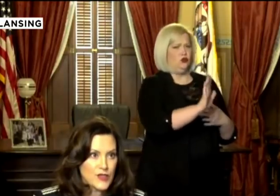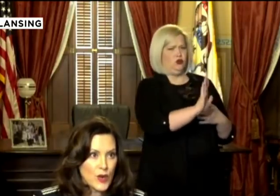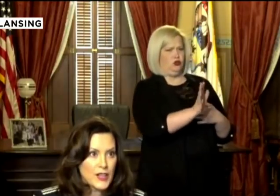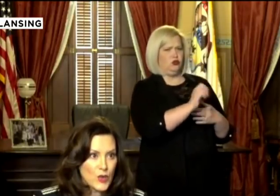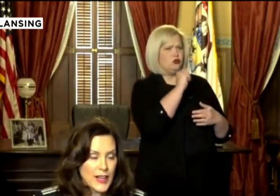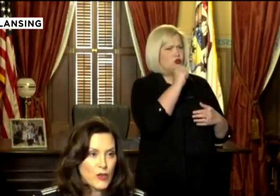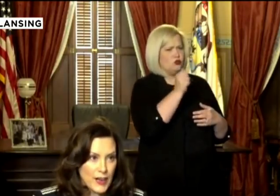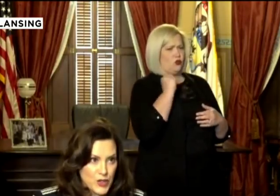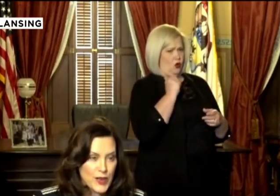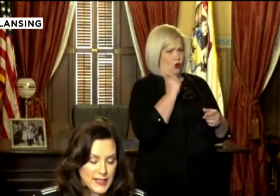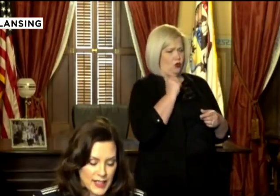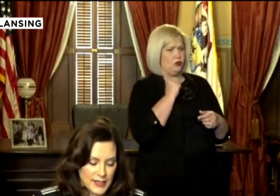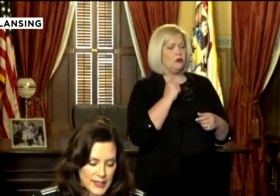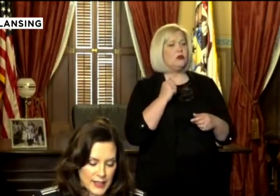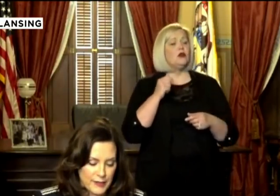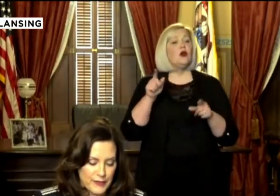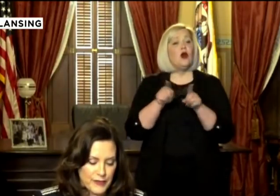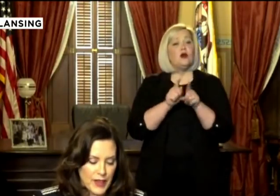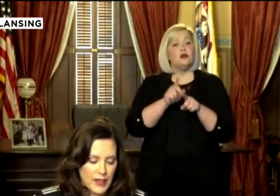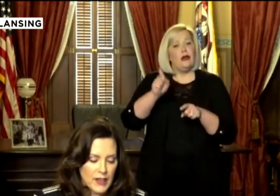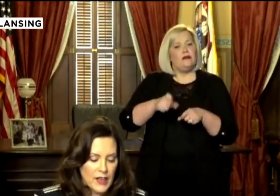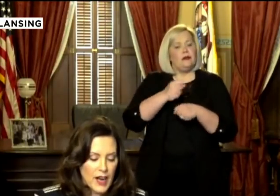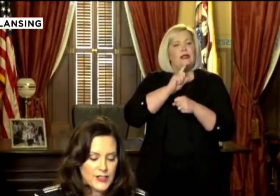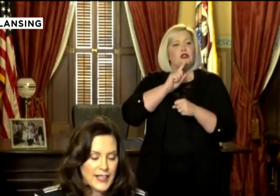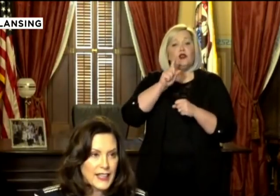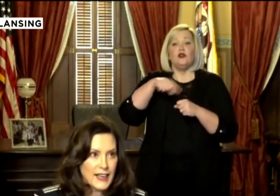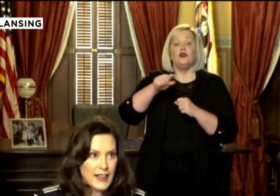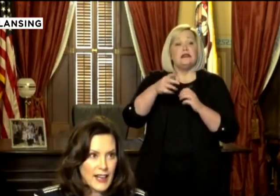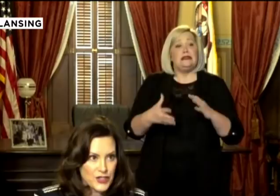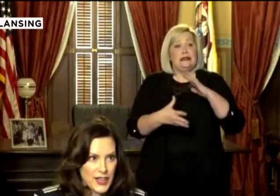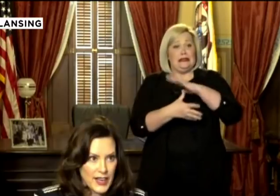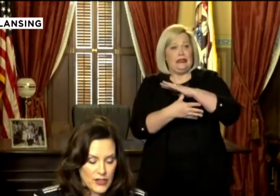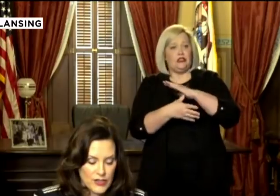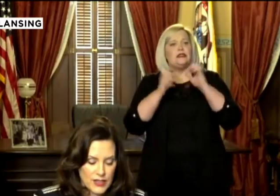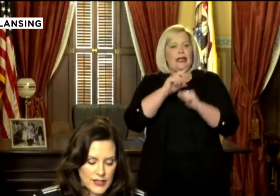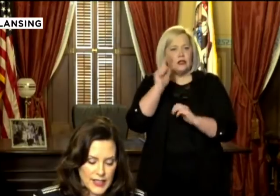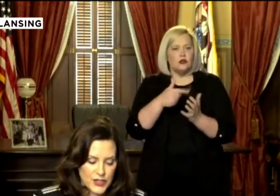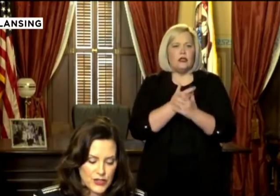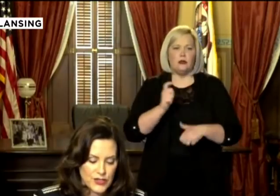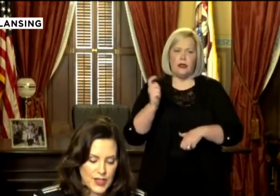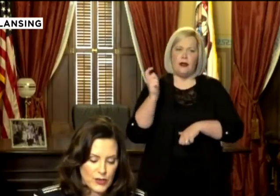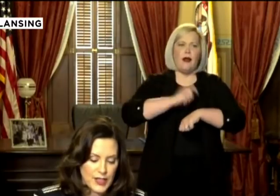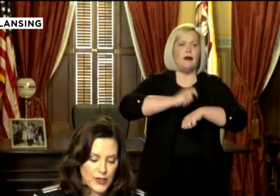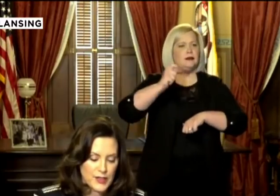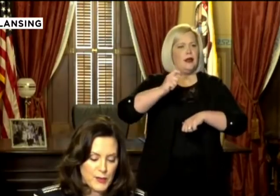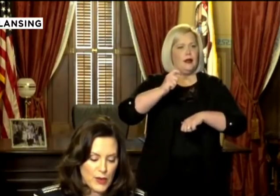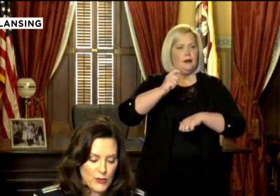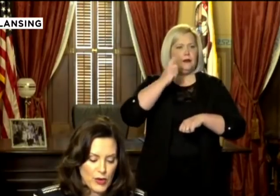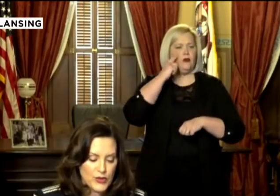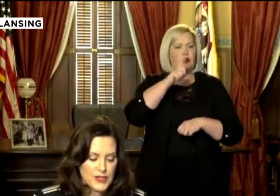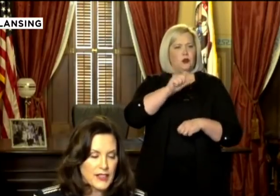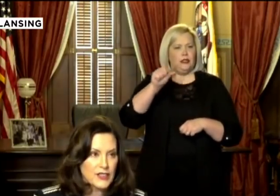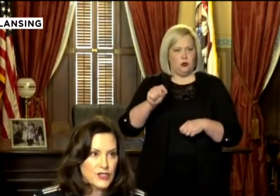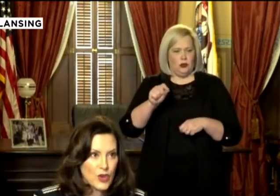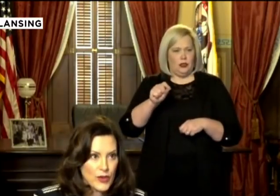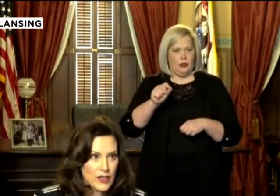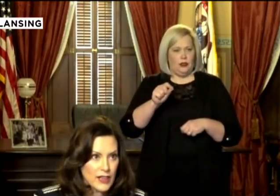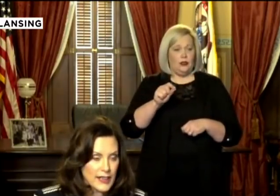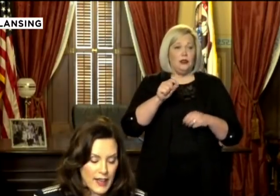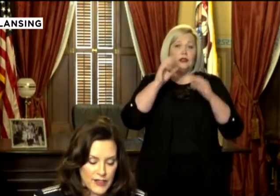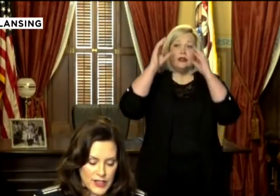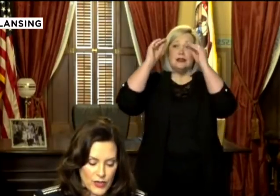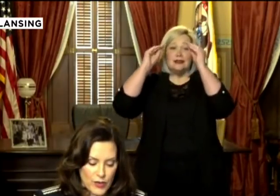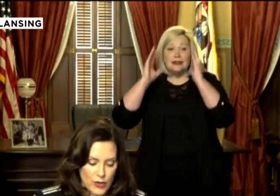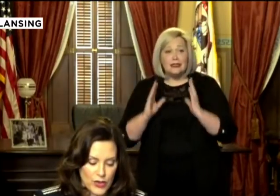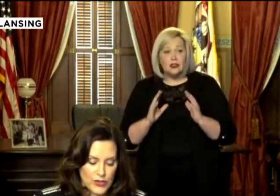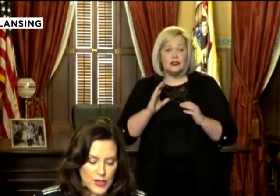this class of 2020, graduates on time. Our dedicated educators, teachers, secretaries, parapros, and